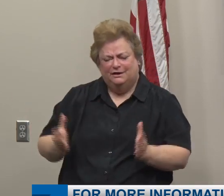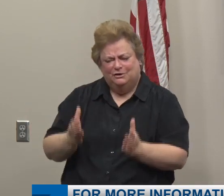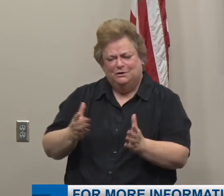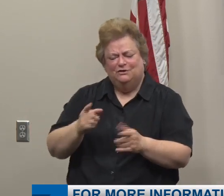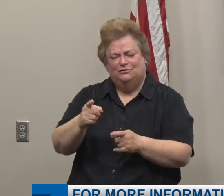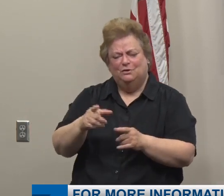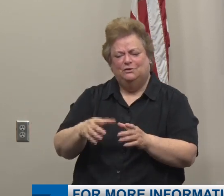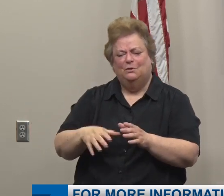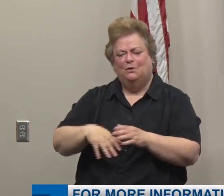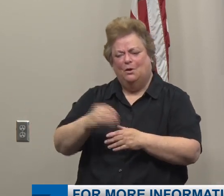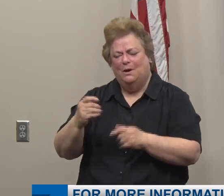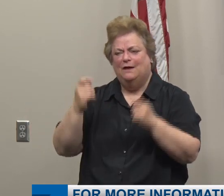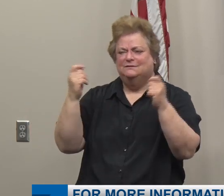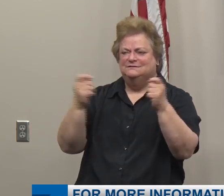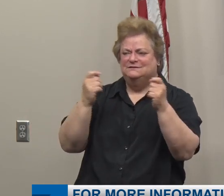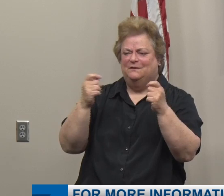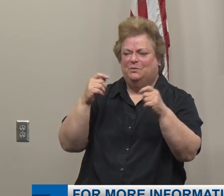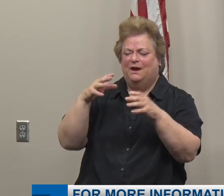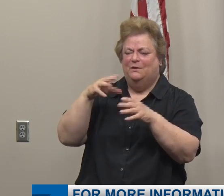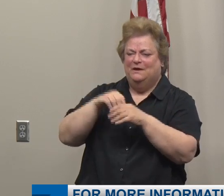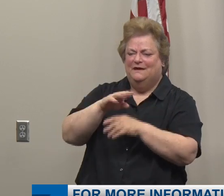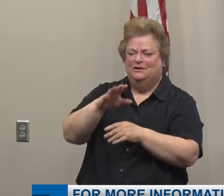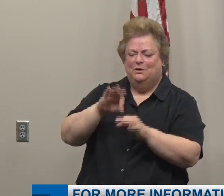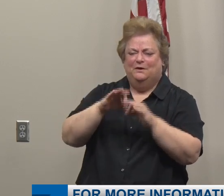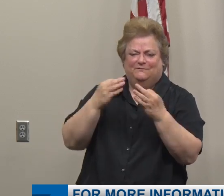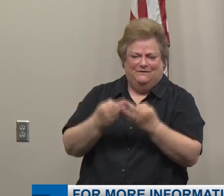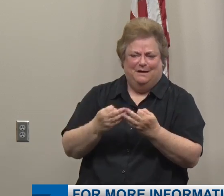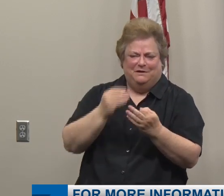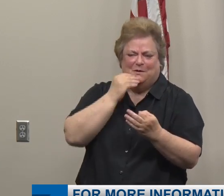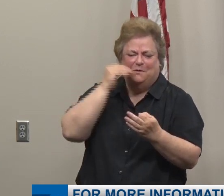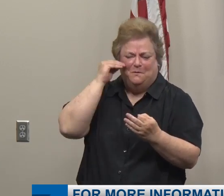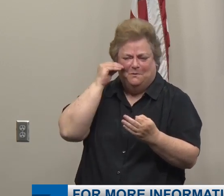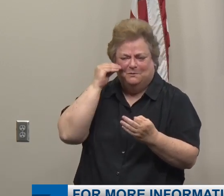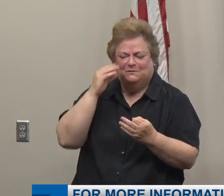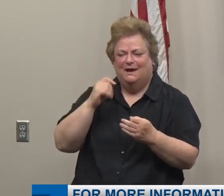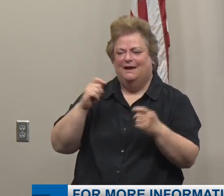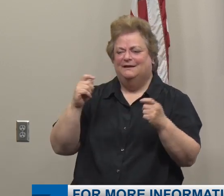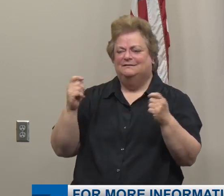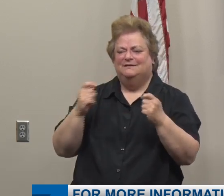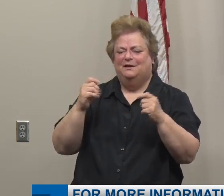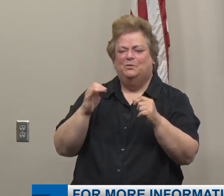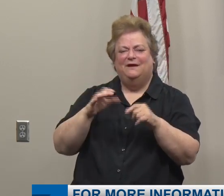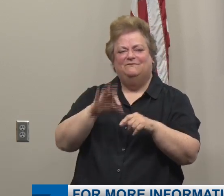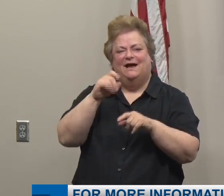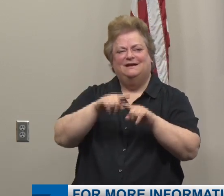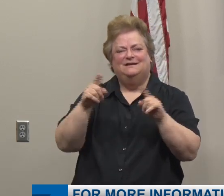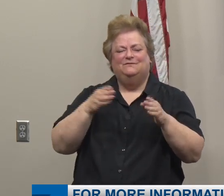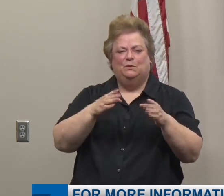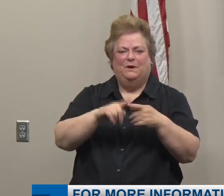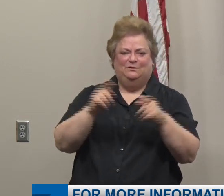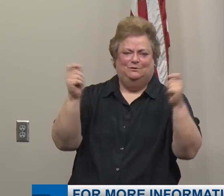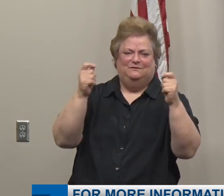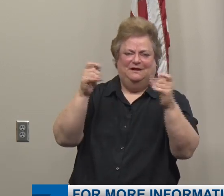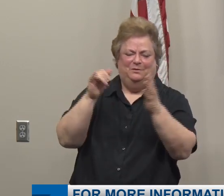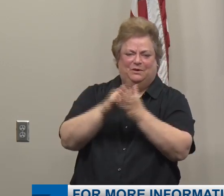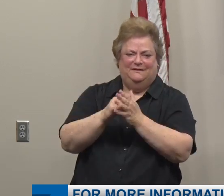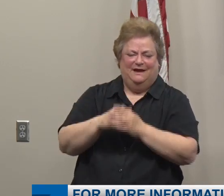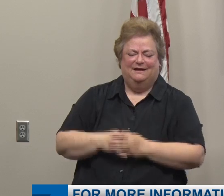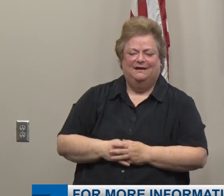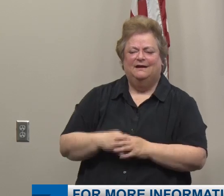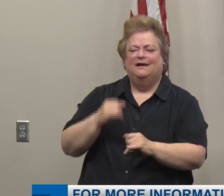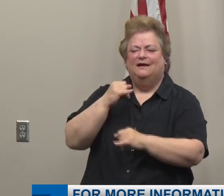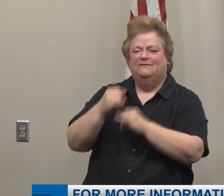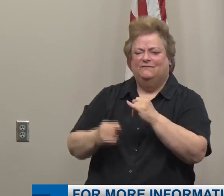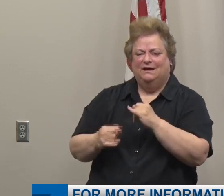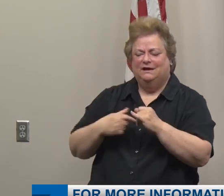all to celebrate Arbor Day within your your family household units and to enjoy it in a different way this year finally I